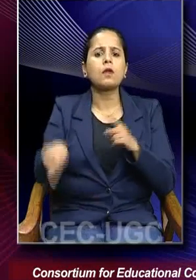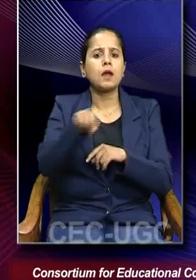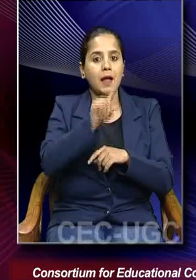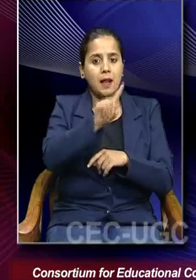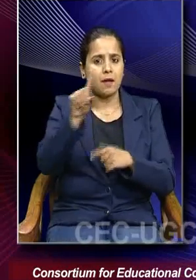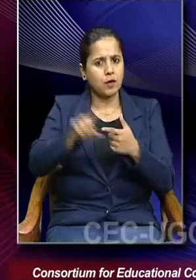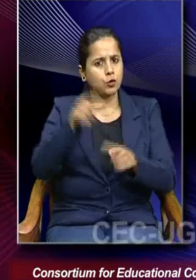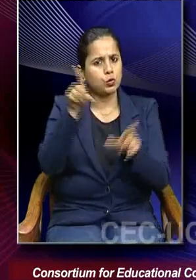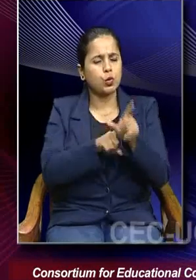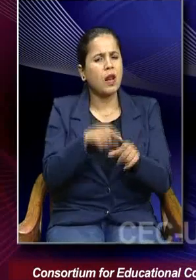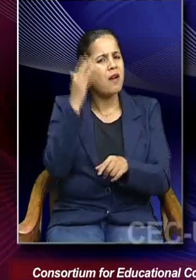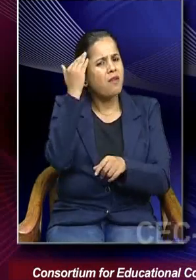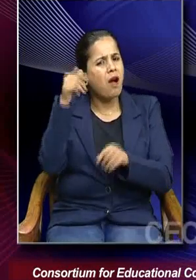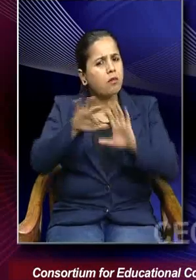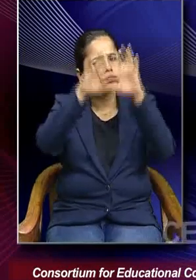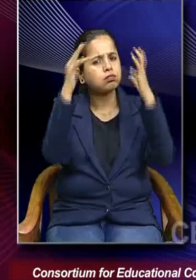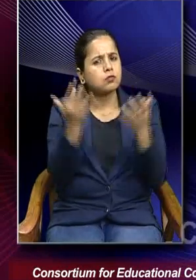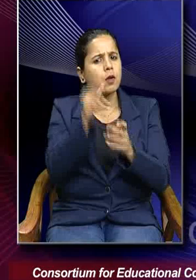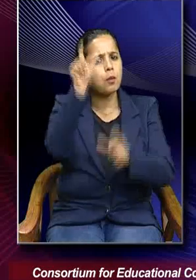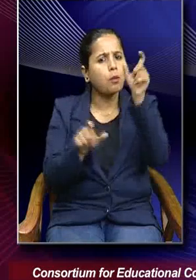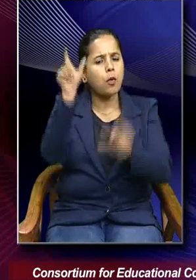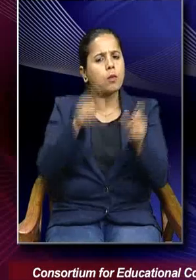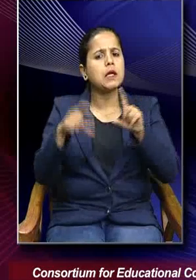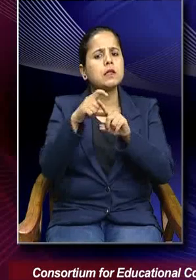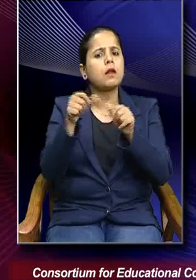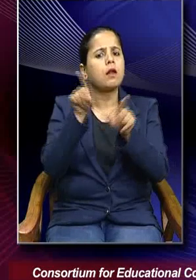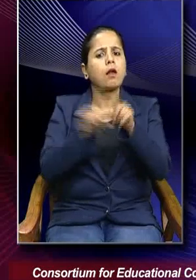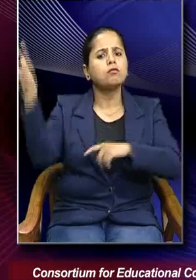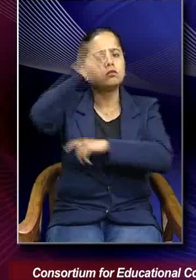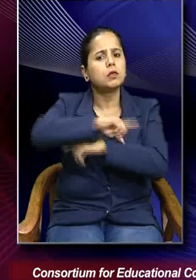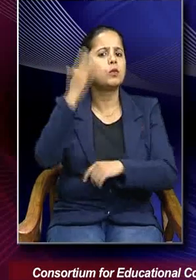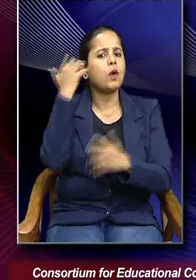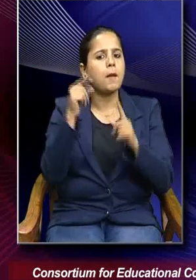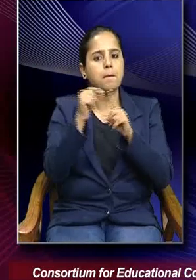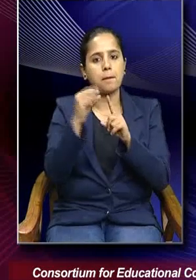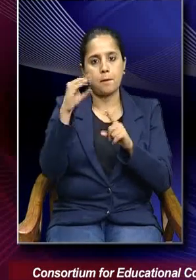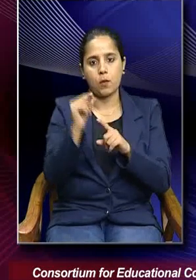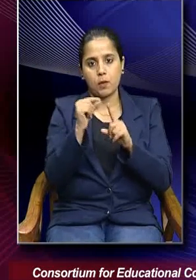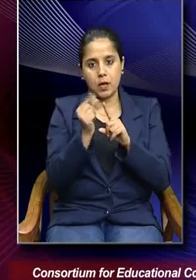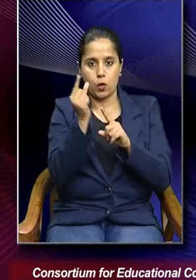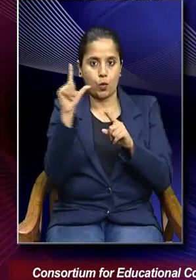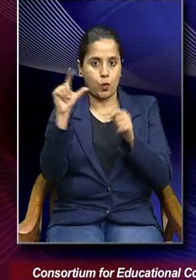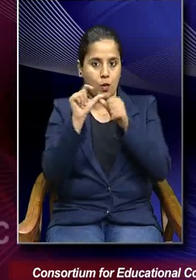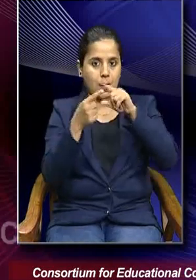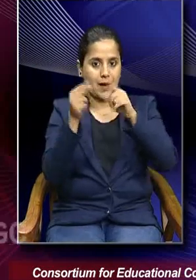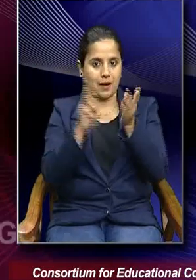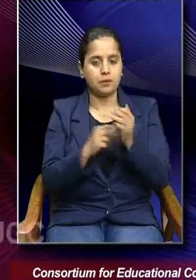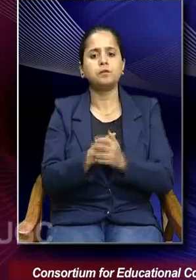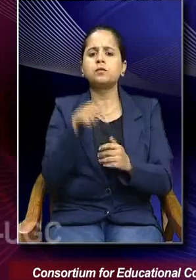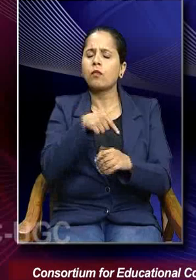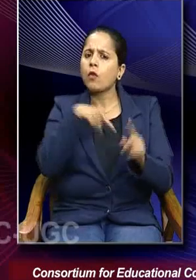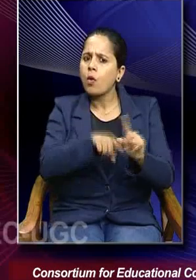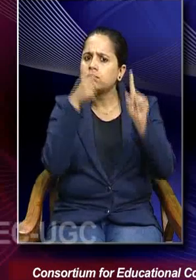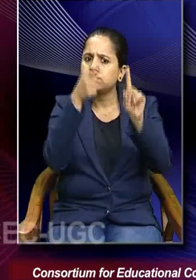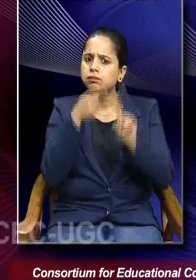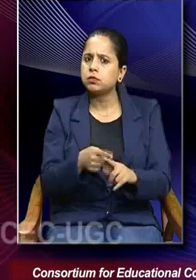July, why it is celebrated as Population Day, and also the key objective. After that, we will try to